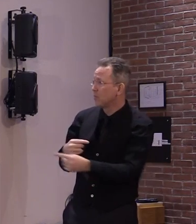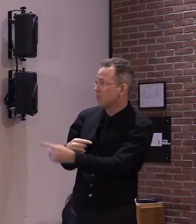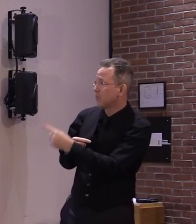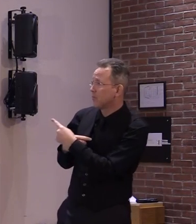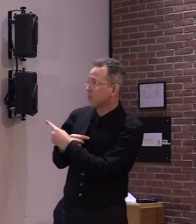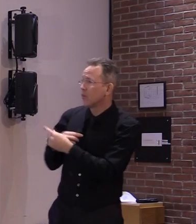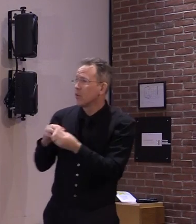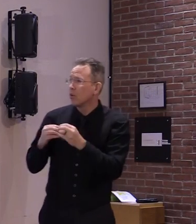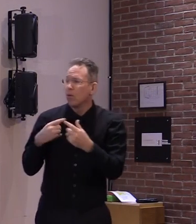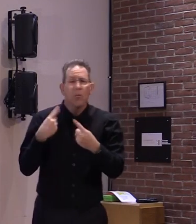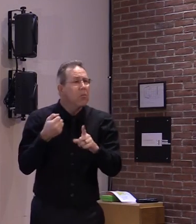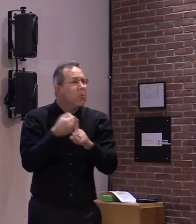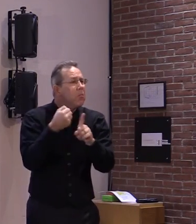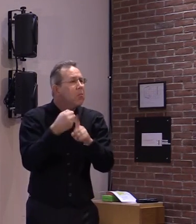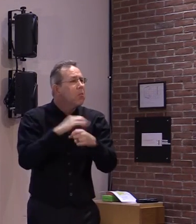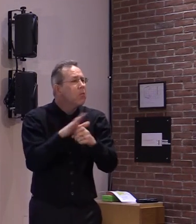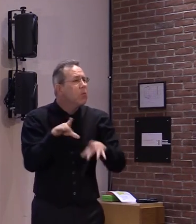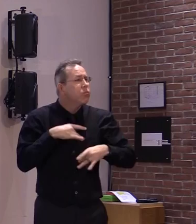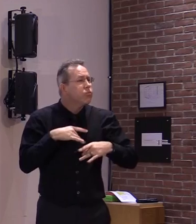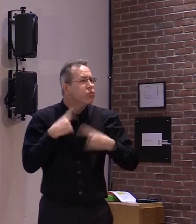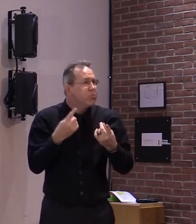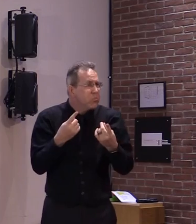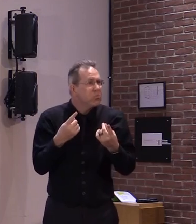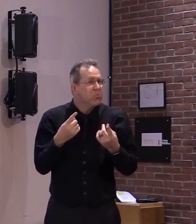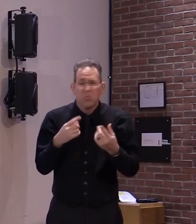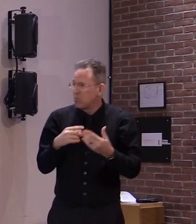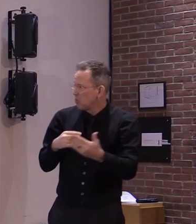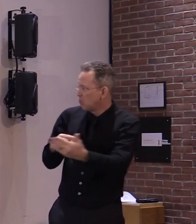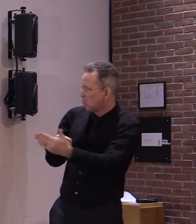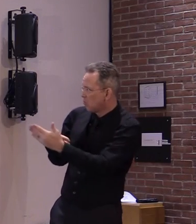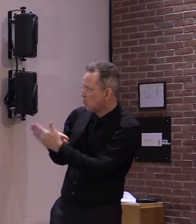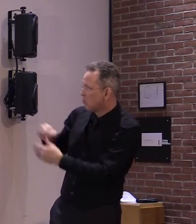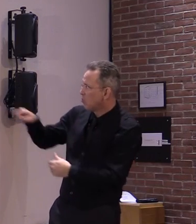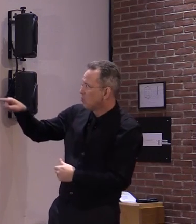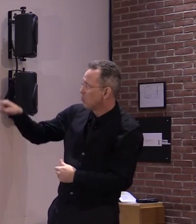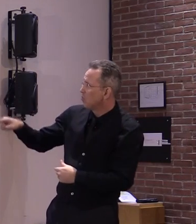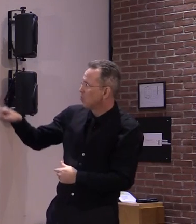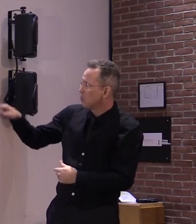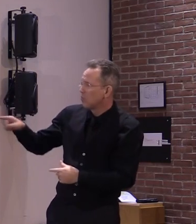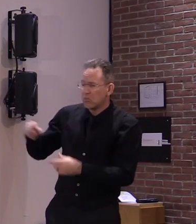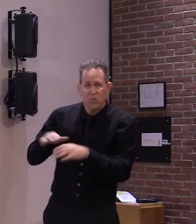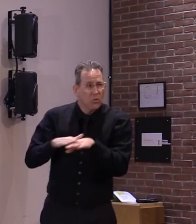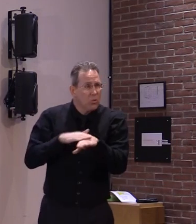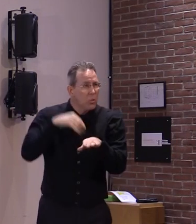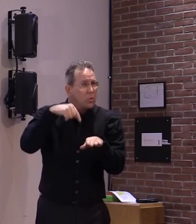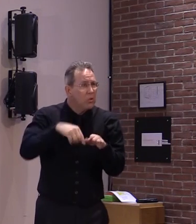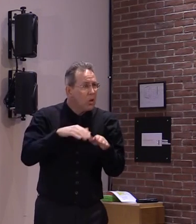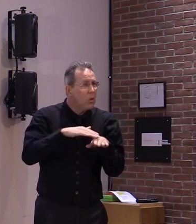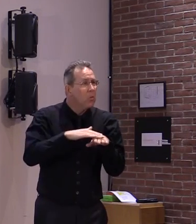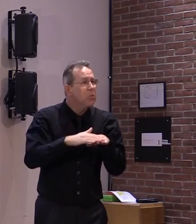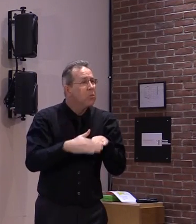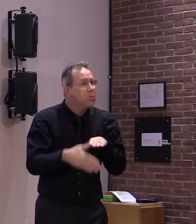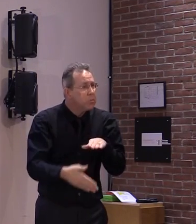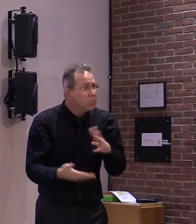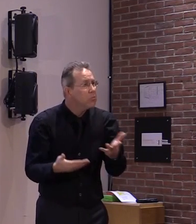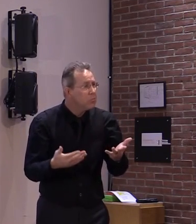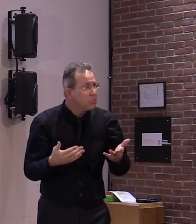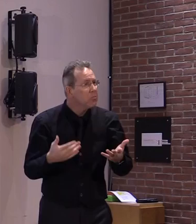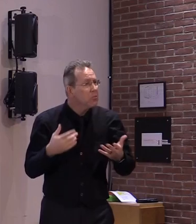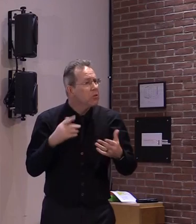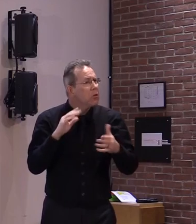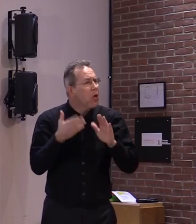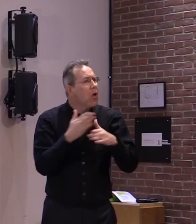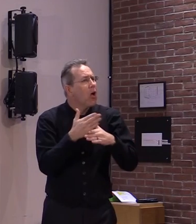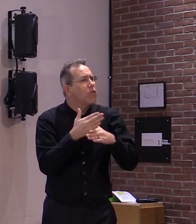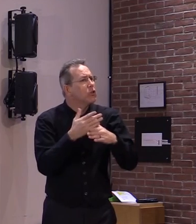of 89 cases compared to last week, with the seven-day average continuing to show gradual improvement, with